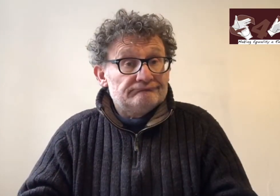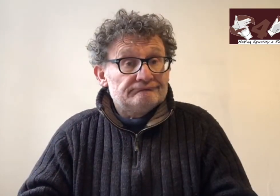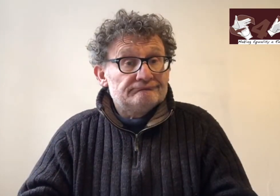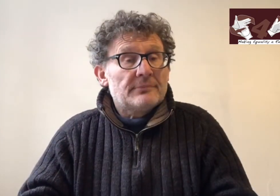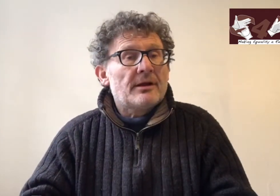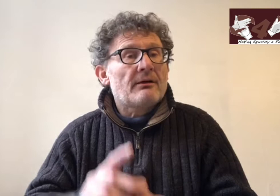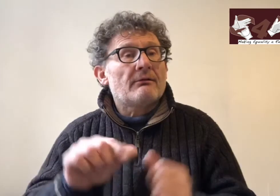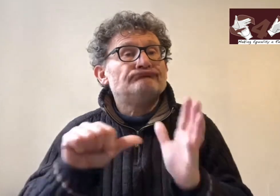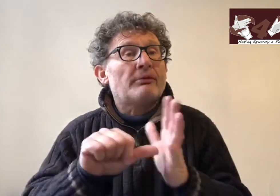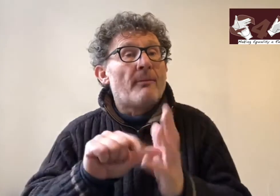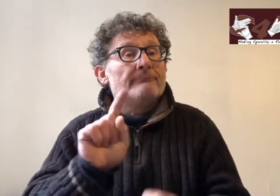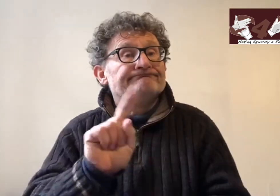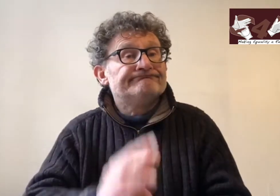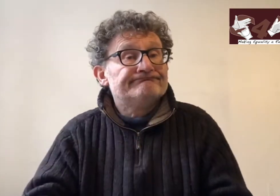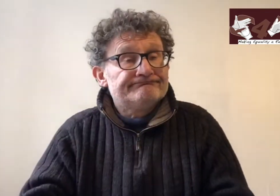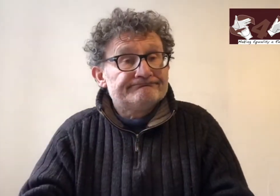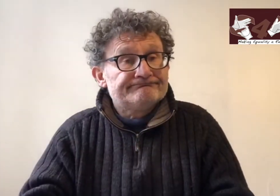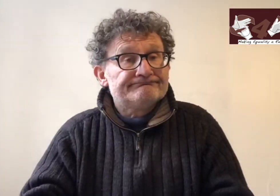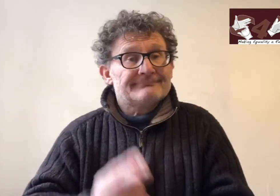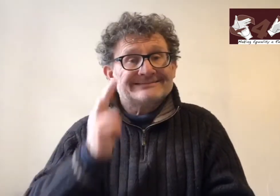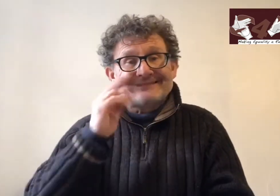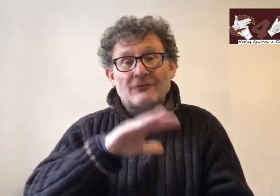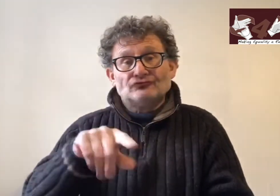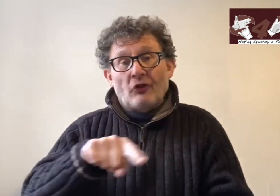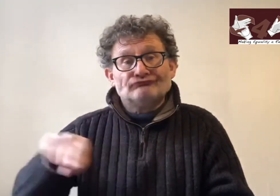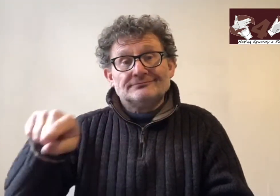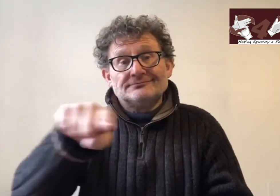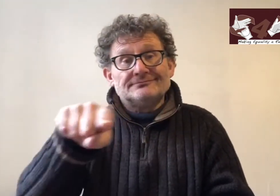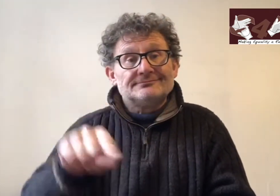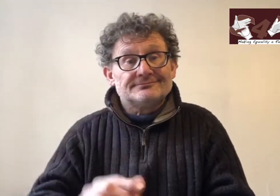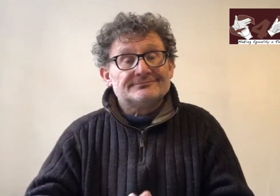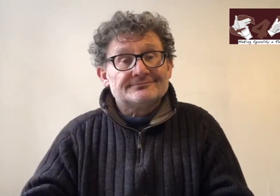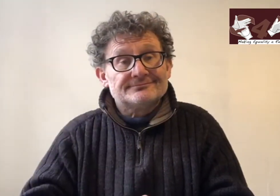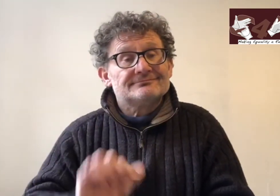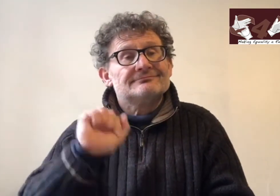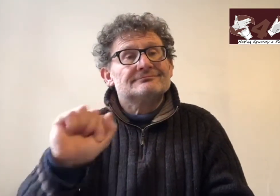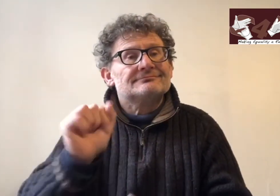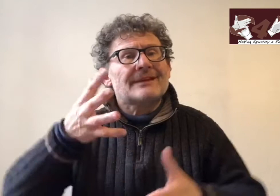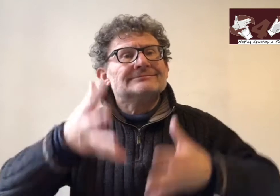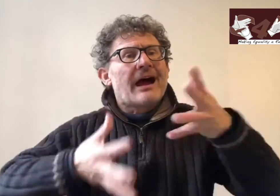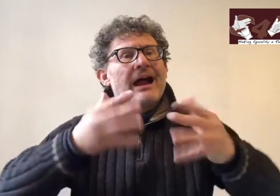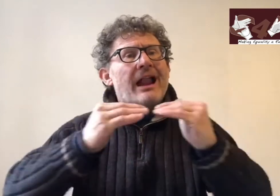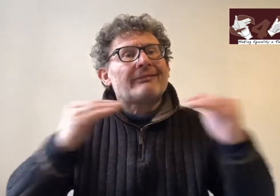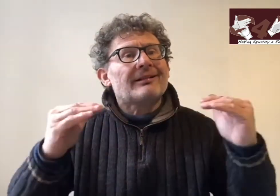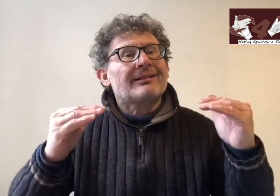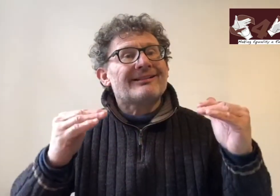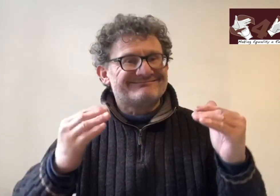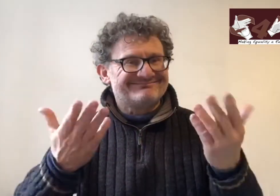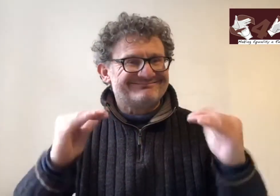qualification. But the problem you've got with that is the deaf children in those schools, their signing